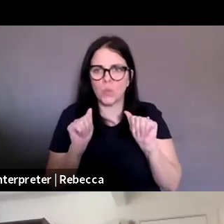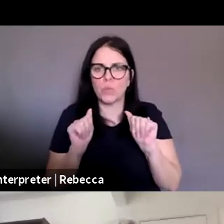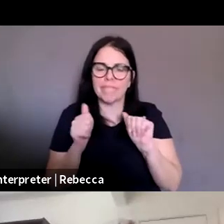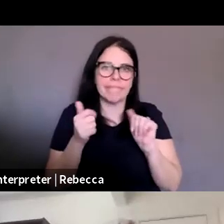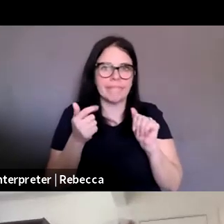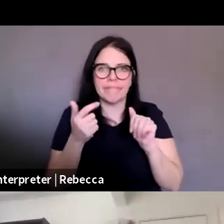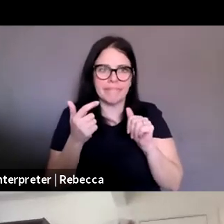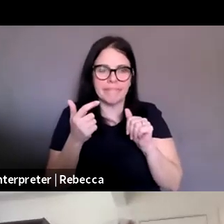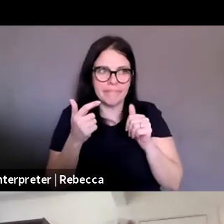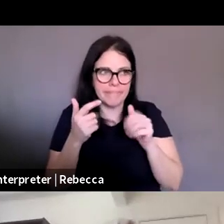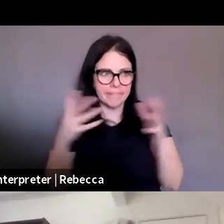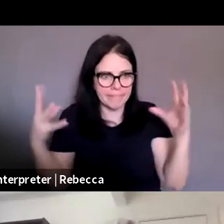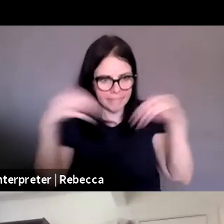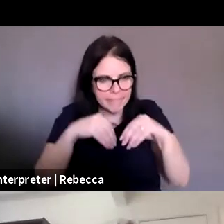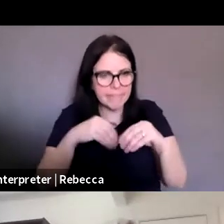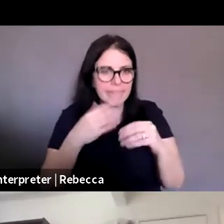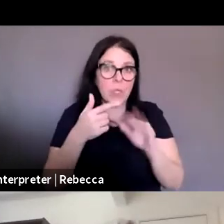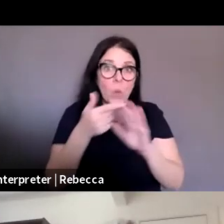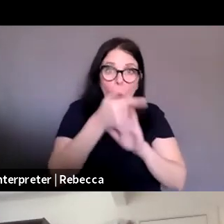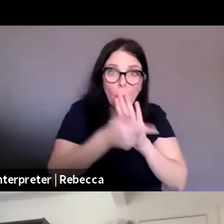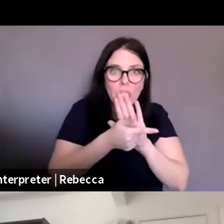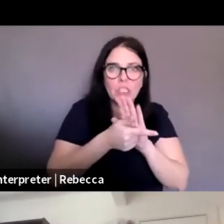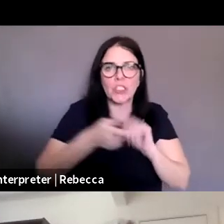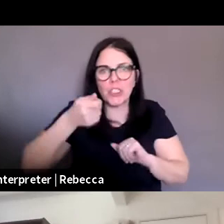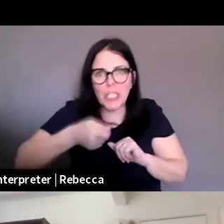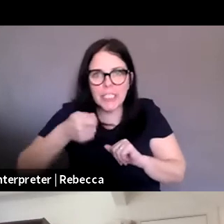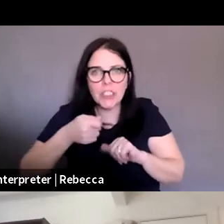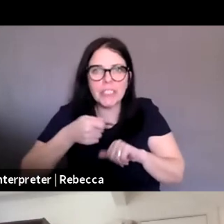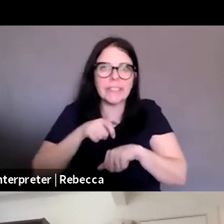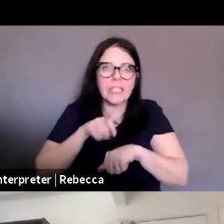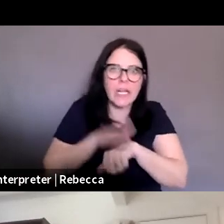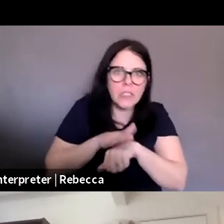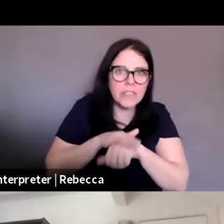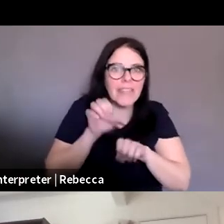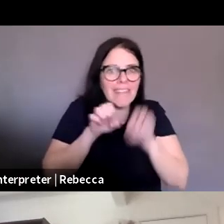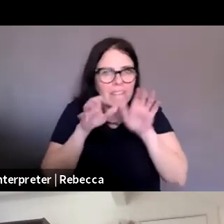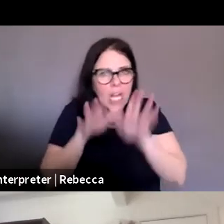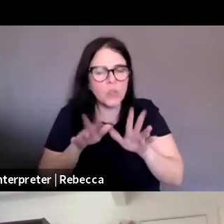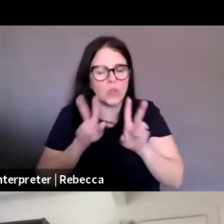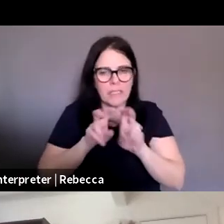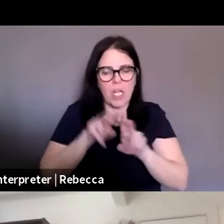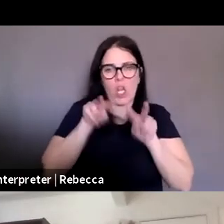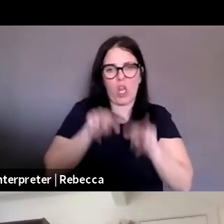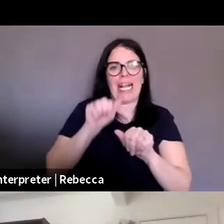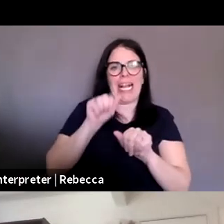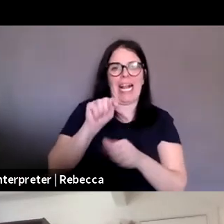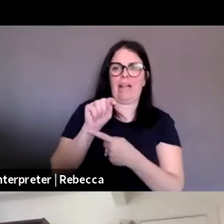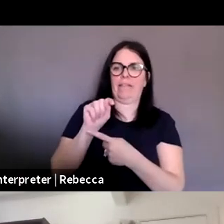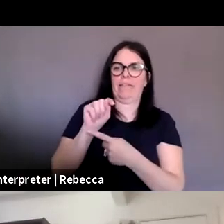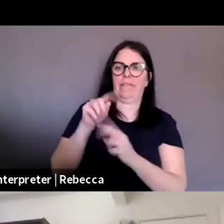the judges, the evaluators, and so forth, exploring the intimate partner violence in this